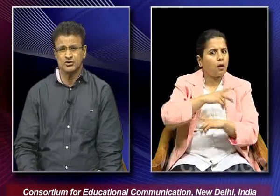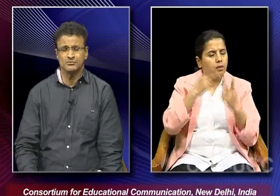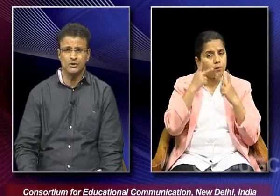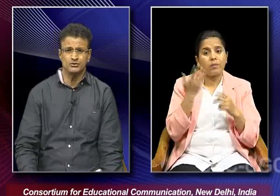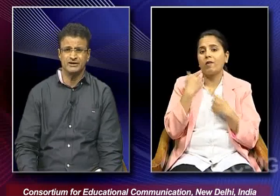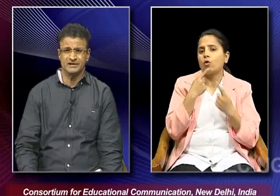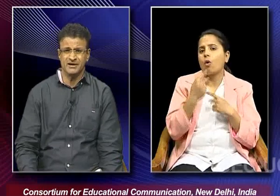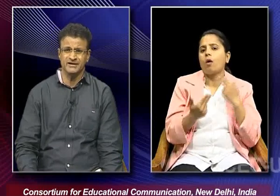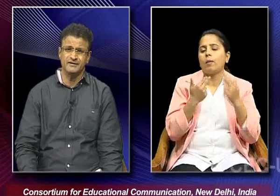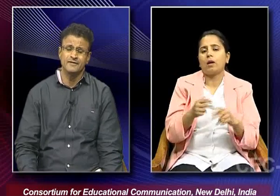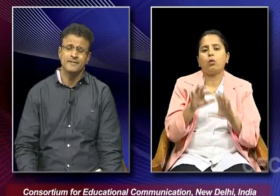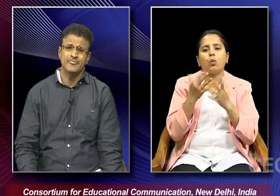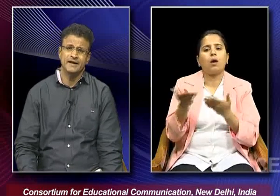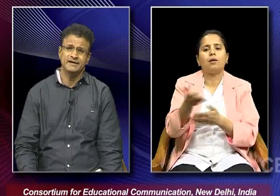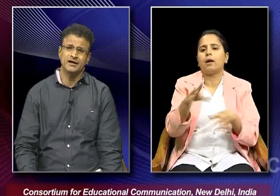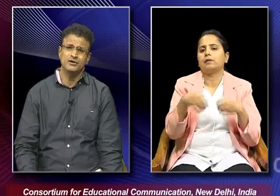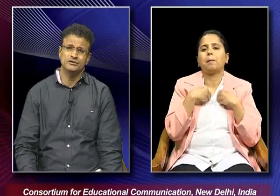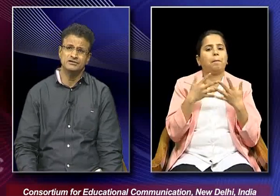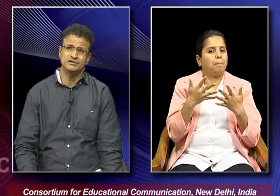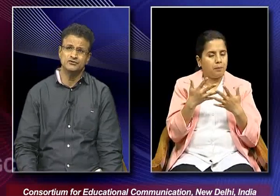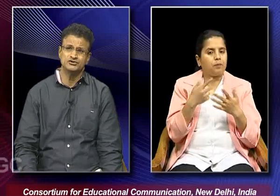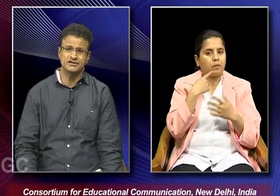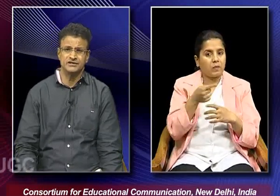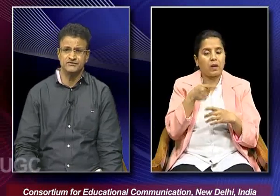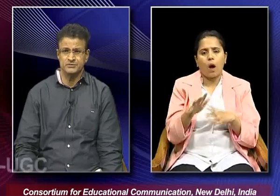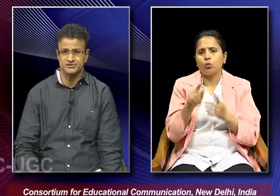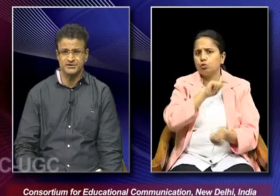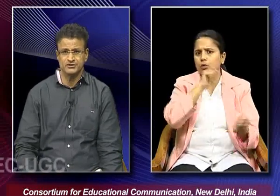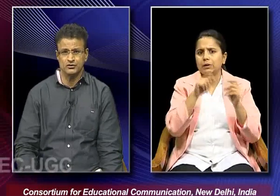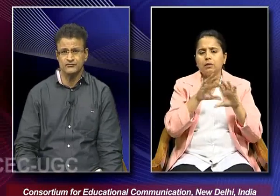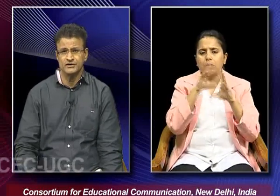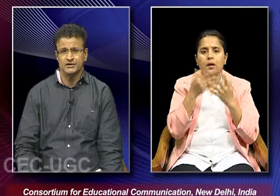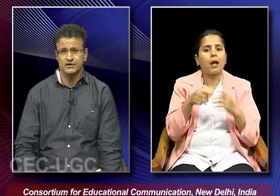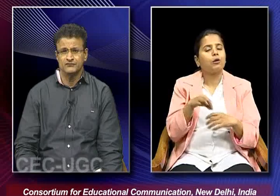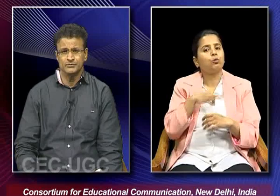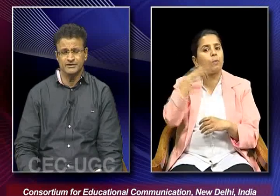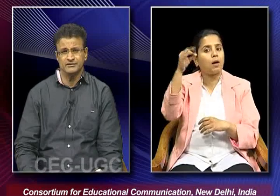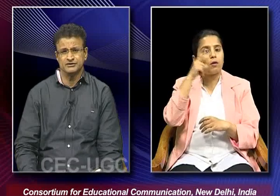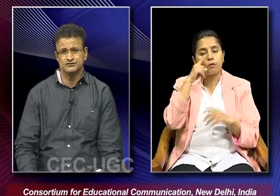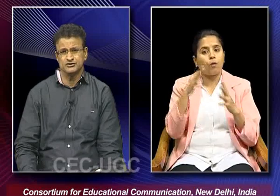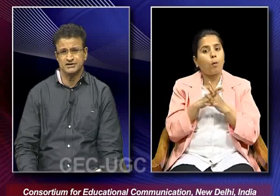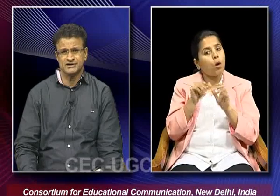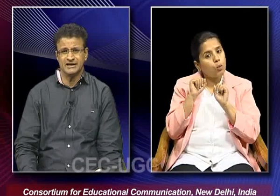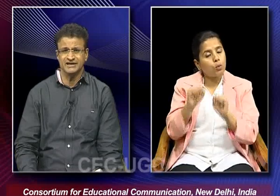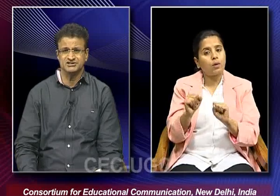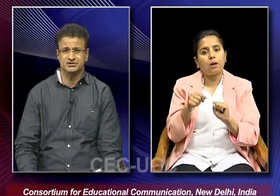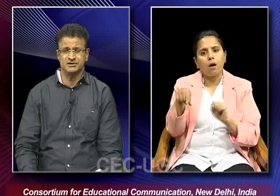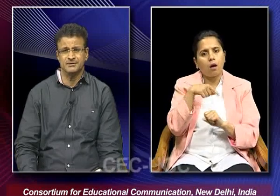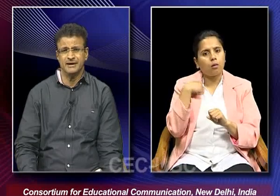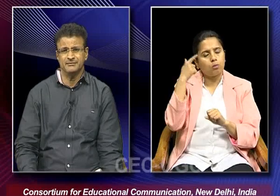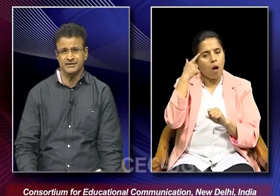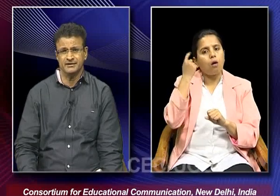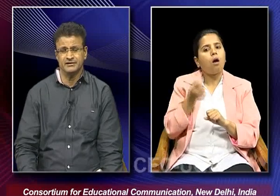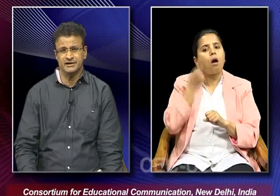talked about Duniya Na Mane, and how the revolutionary reform spirit of woman, which was realized